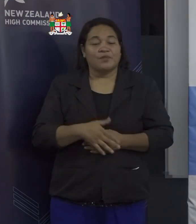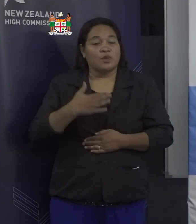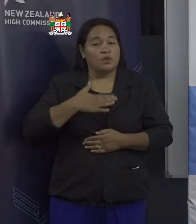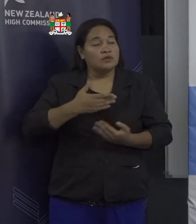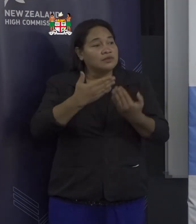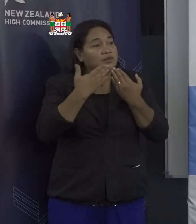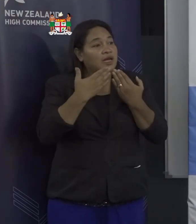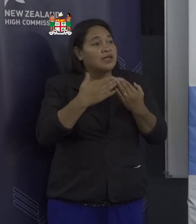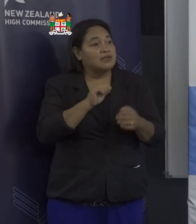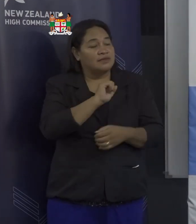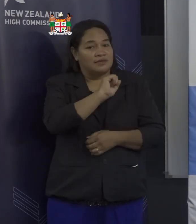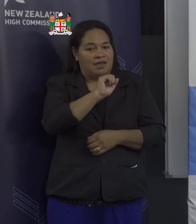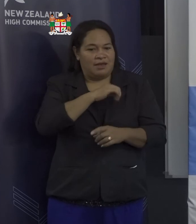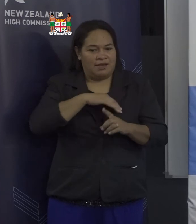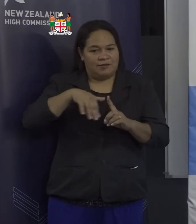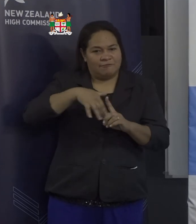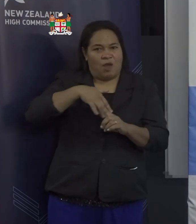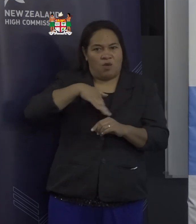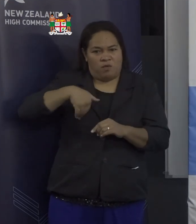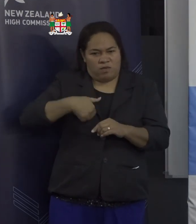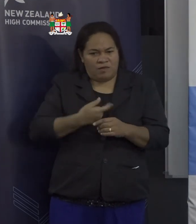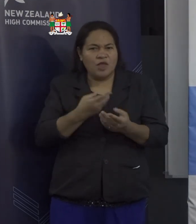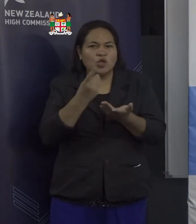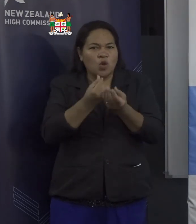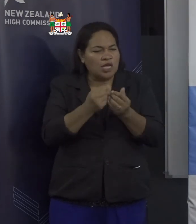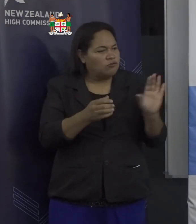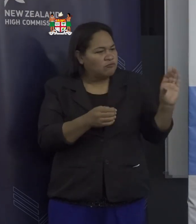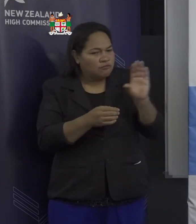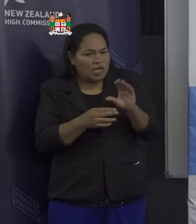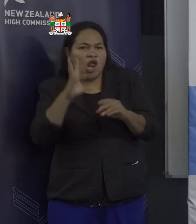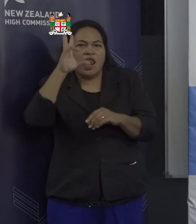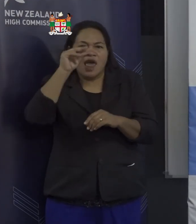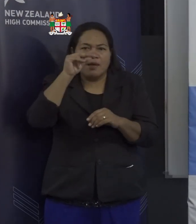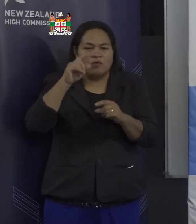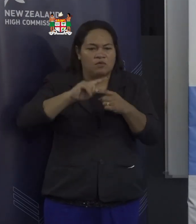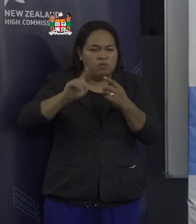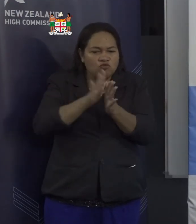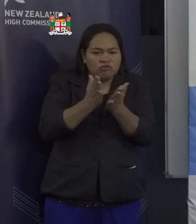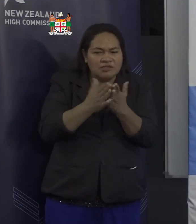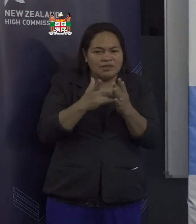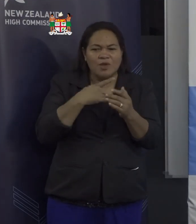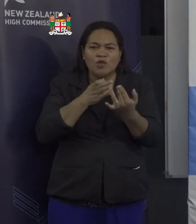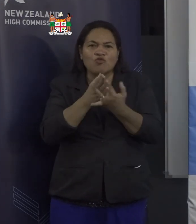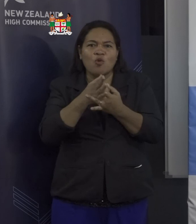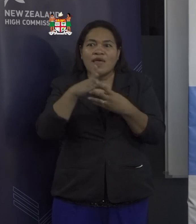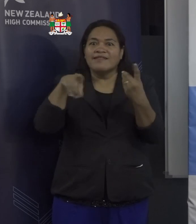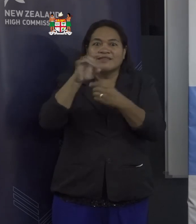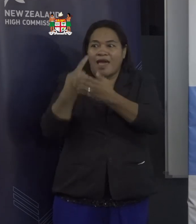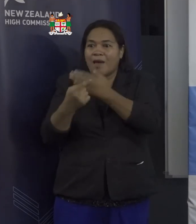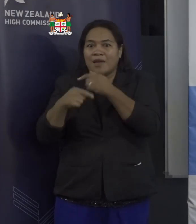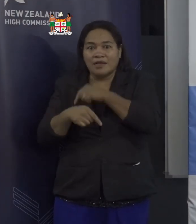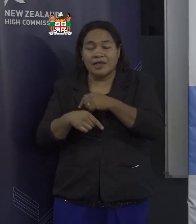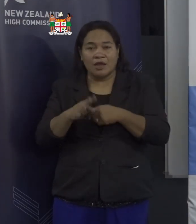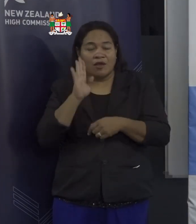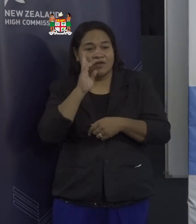their wider support to the education sector through donations of library books to schools affected by natural disasters. And we only have to look at the first